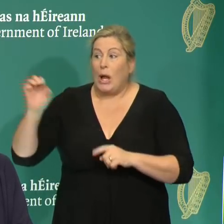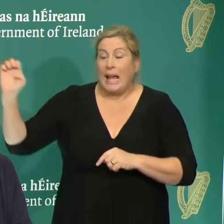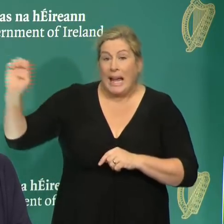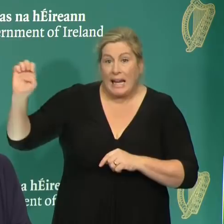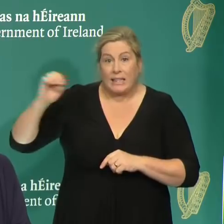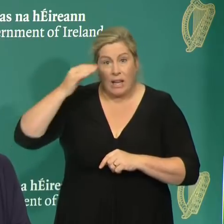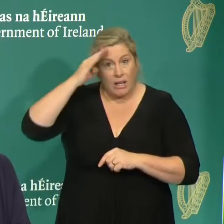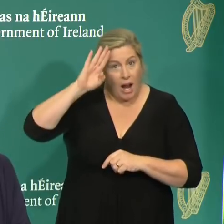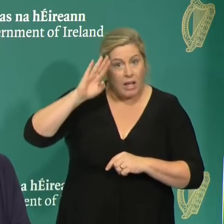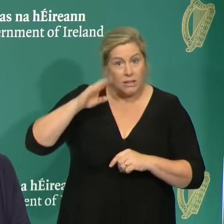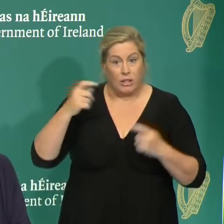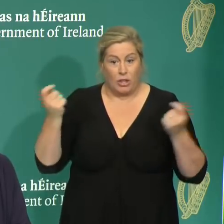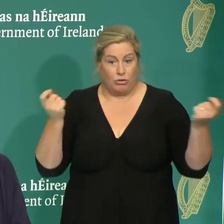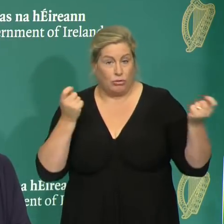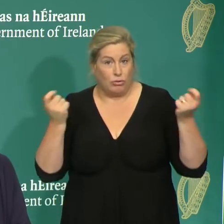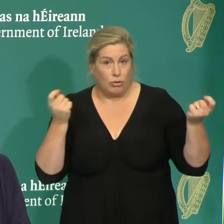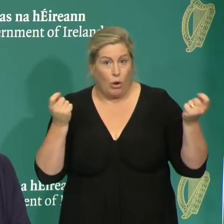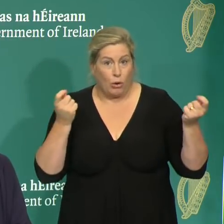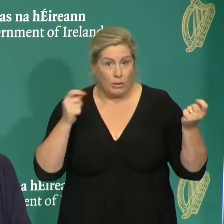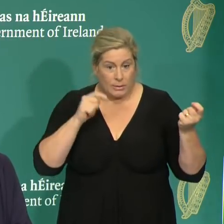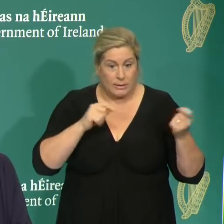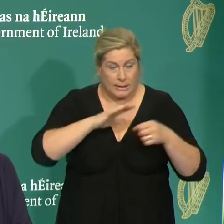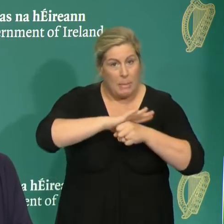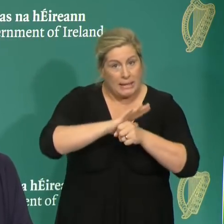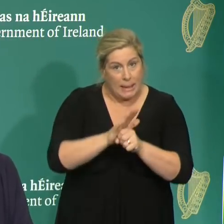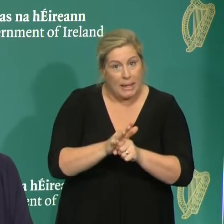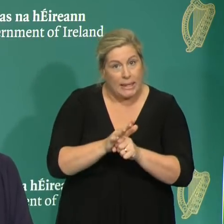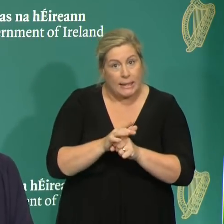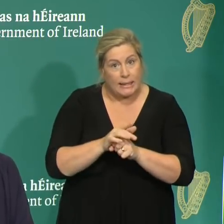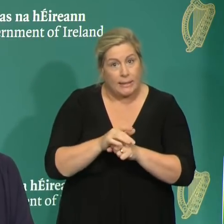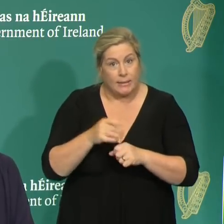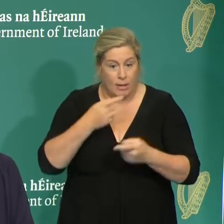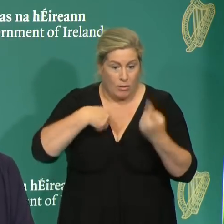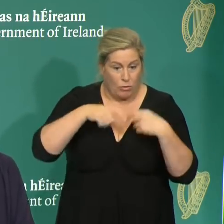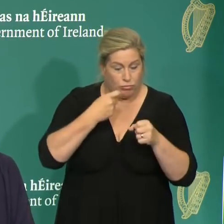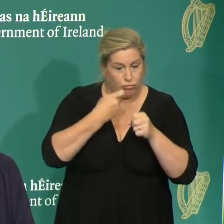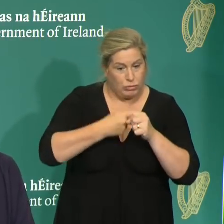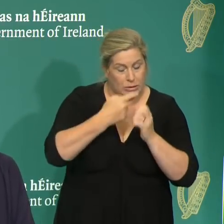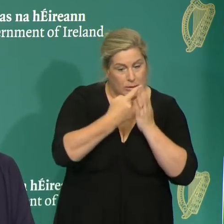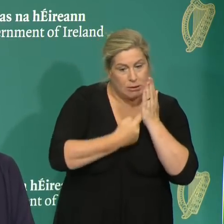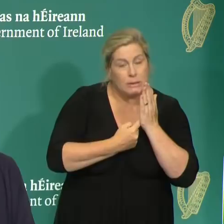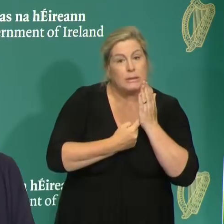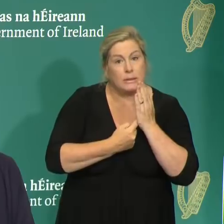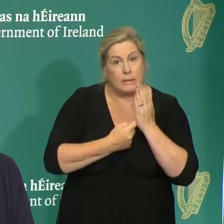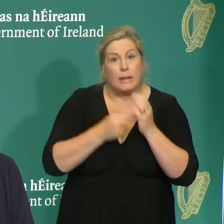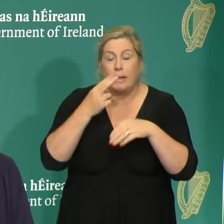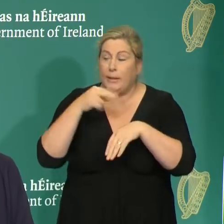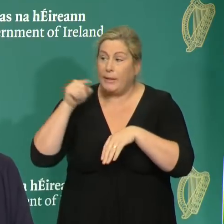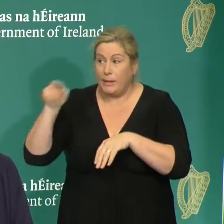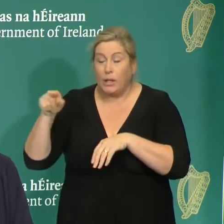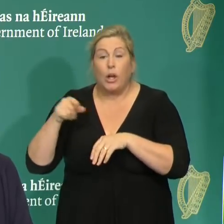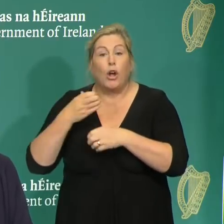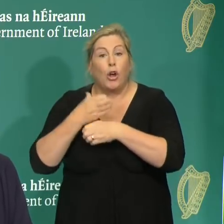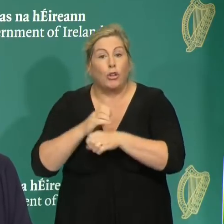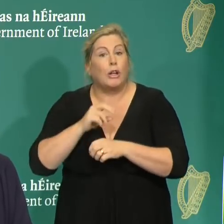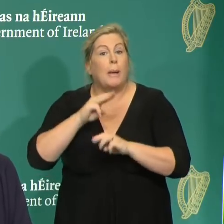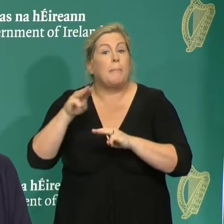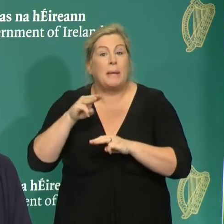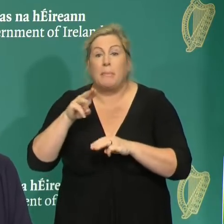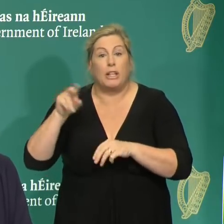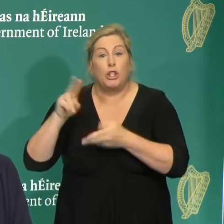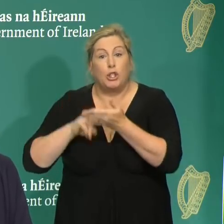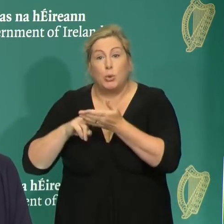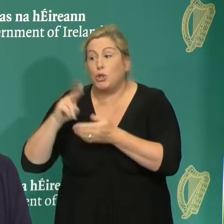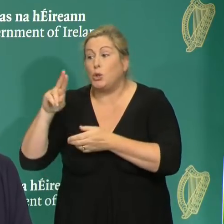travel measures to combat the pandemic. Nationals of the affected countries will no longer be in a position to use their UK